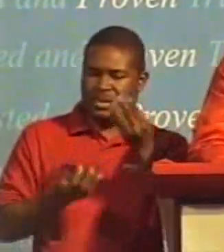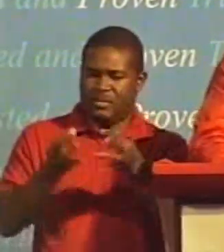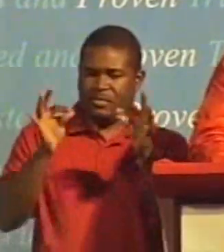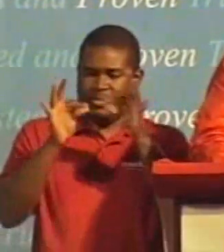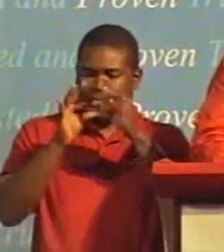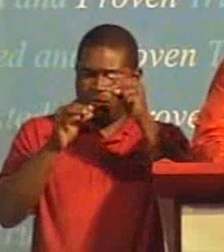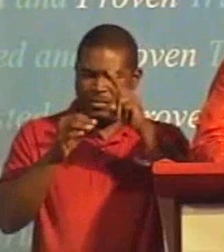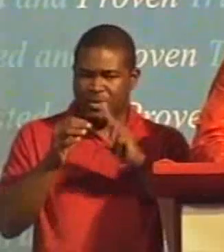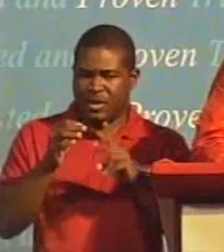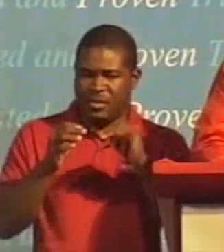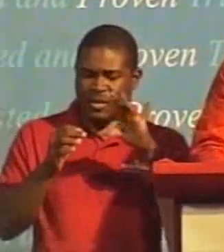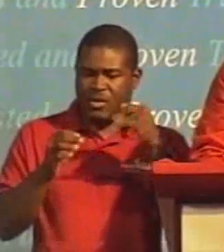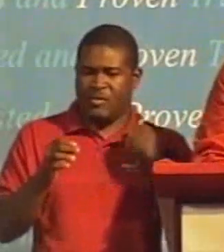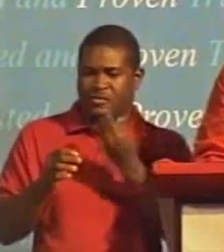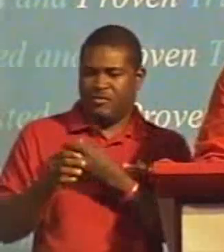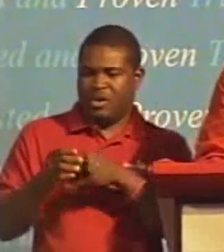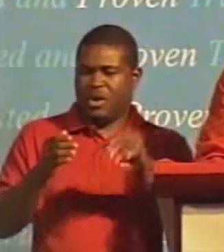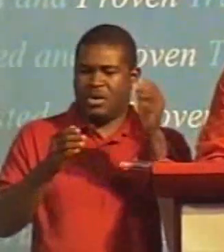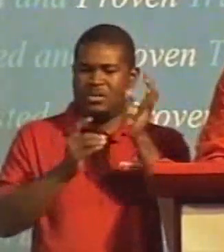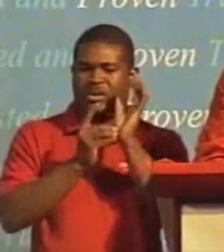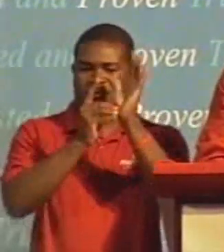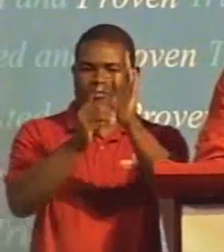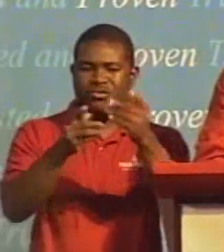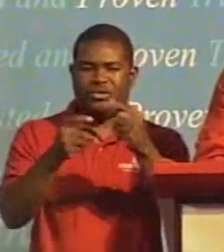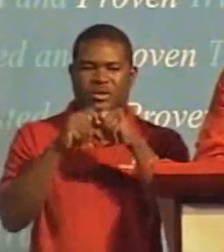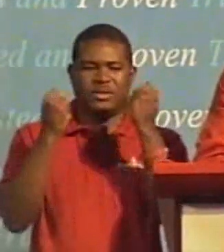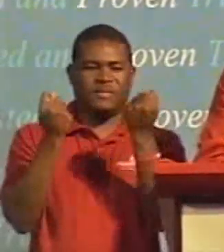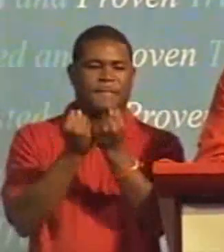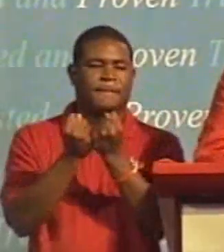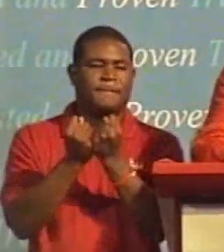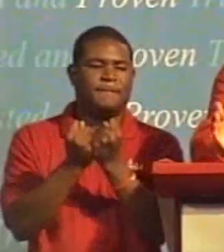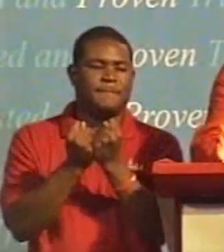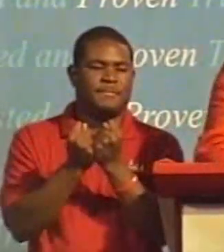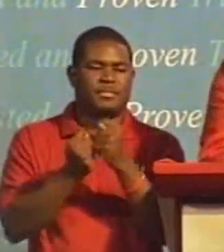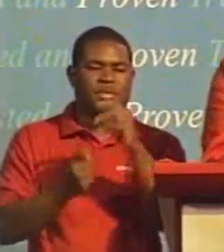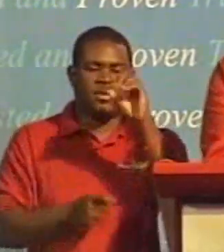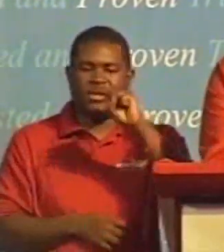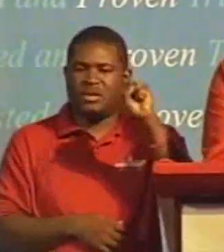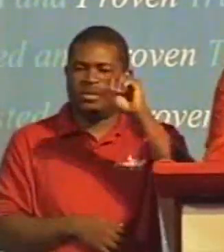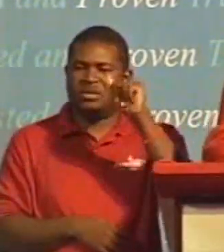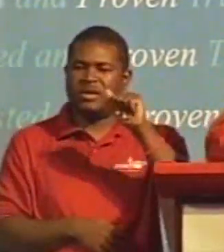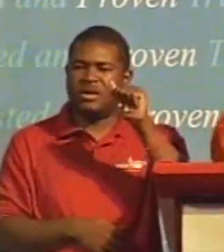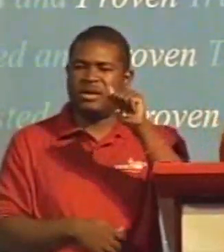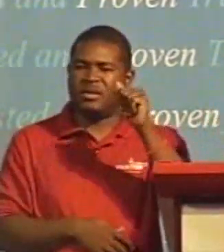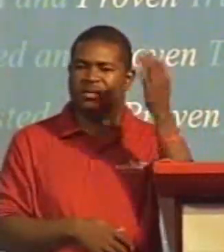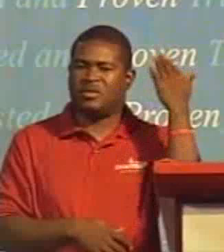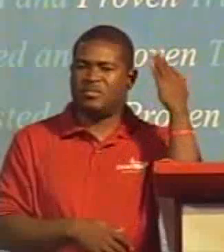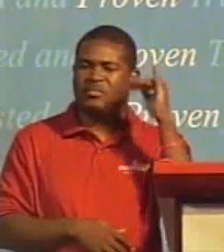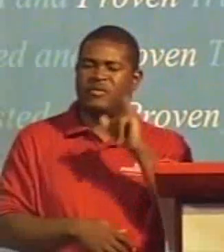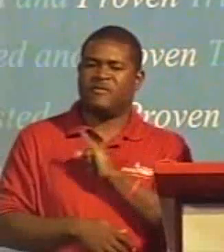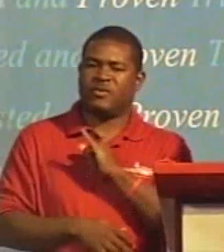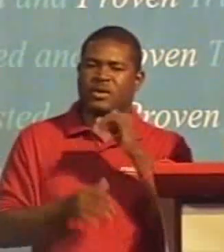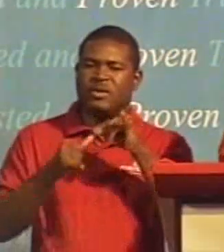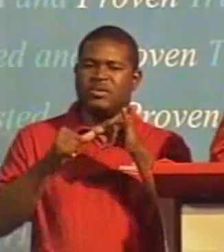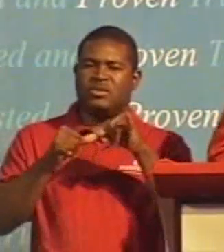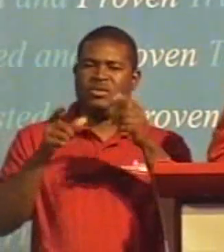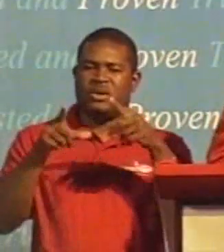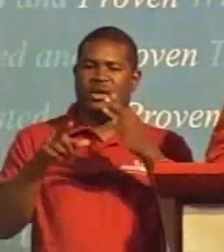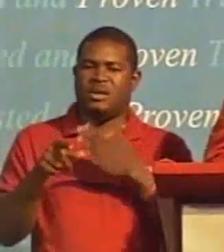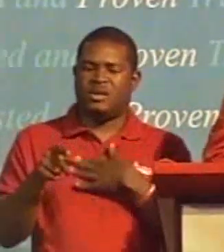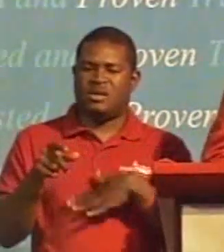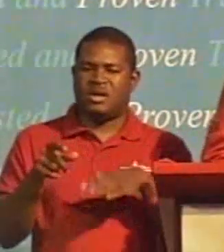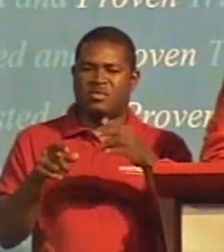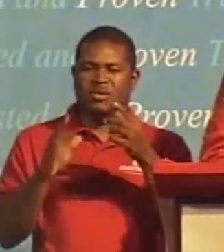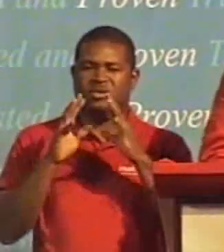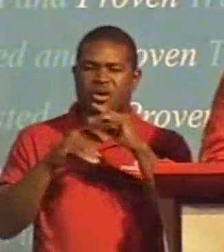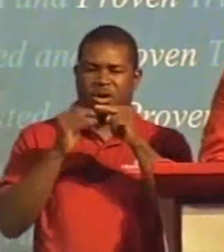And he will deliver for you in St. Anne's. St. Anne's, Before I go further, let me give you a few updates on